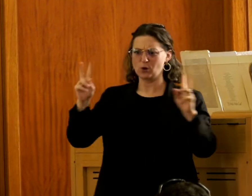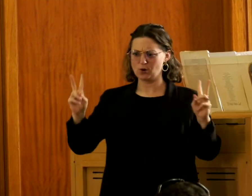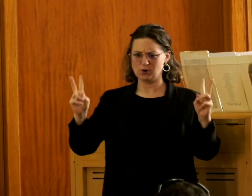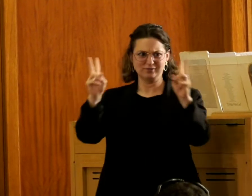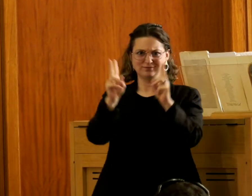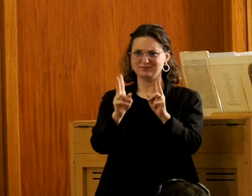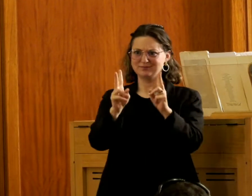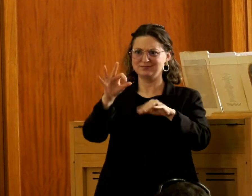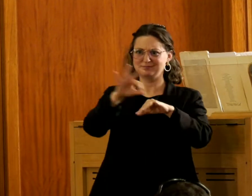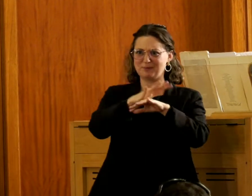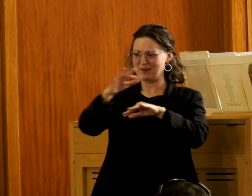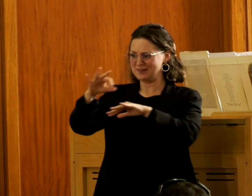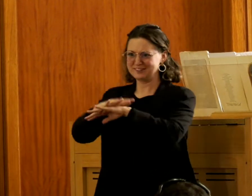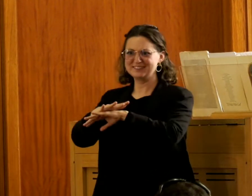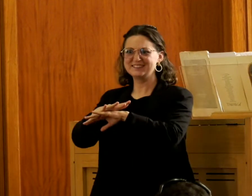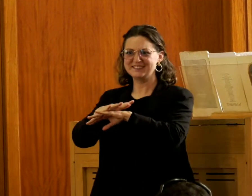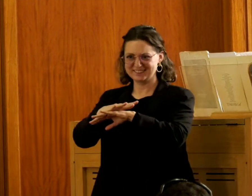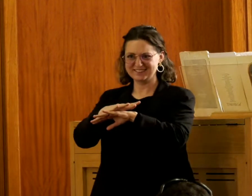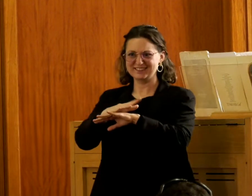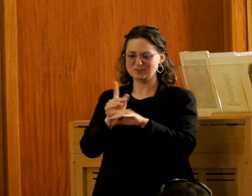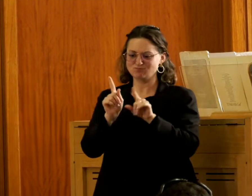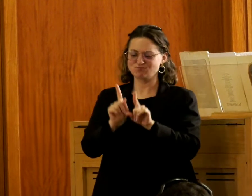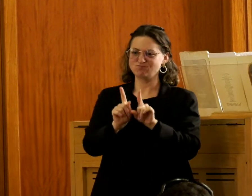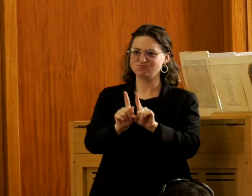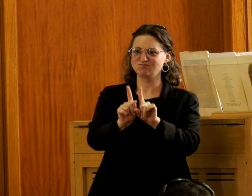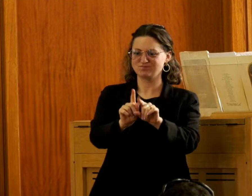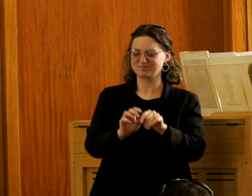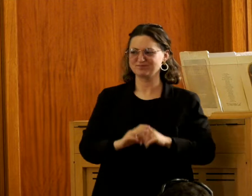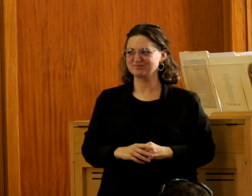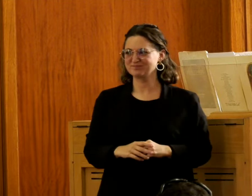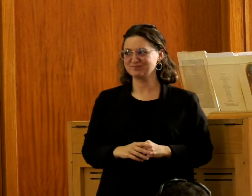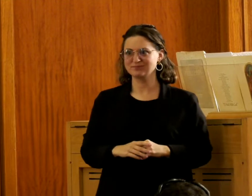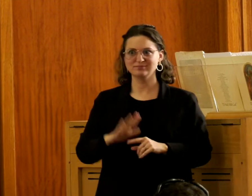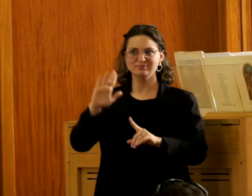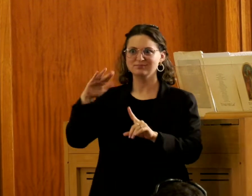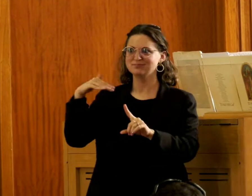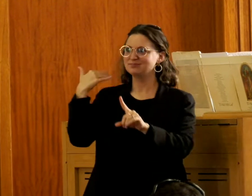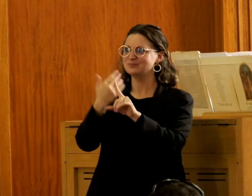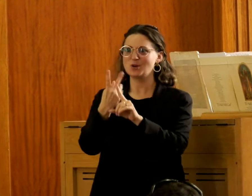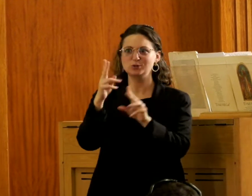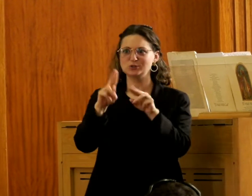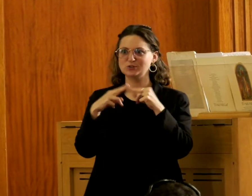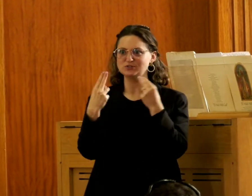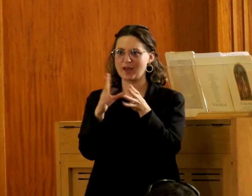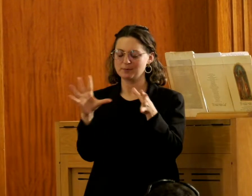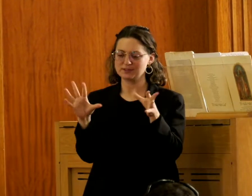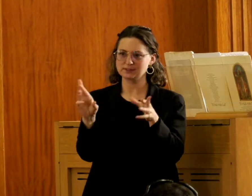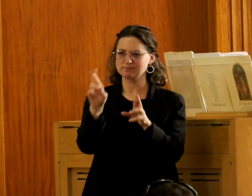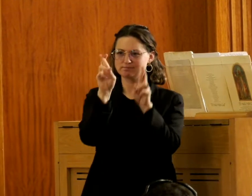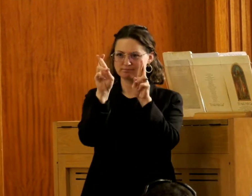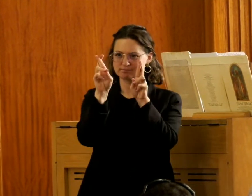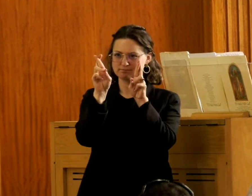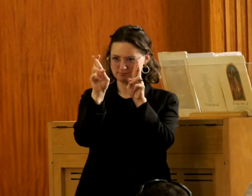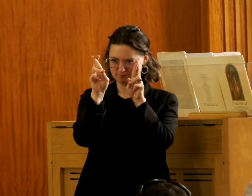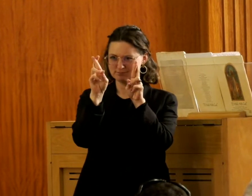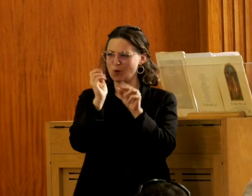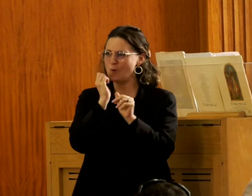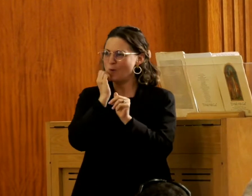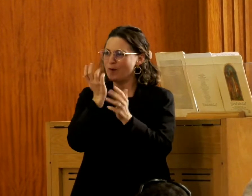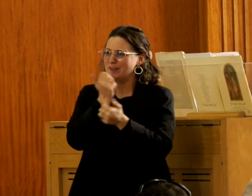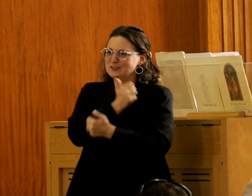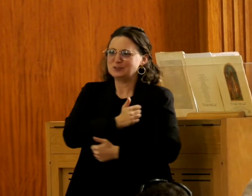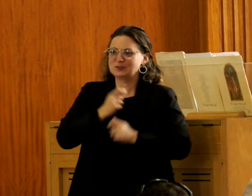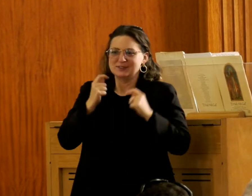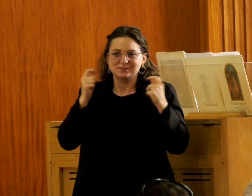church. Over the years, our two families have remained ever so close and had the pleasure of enjoying